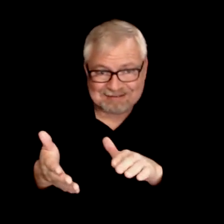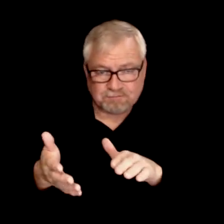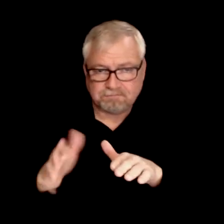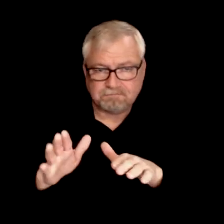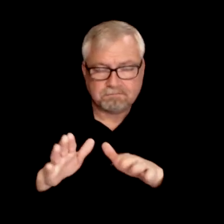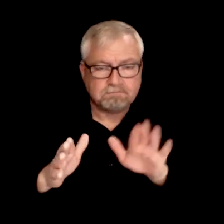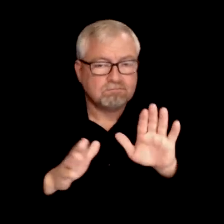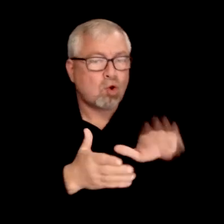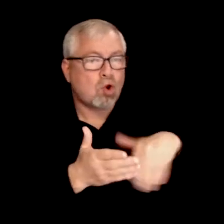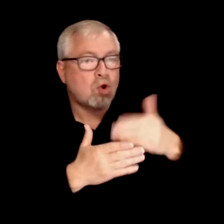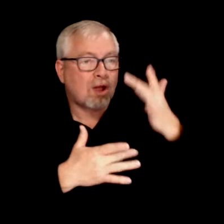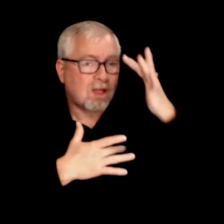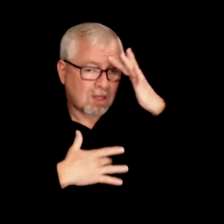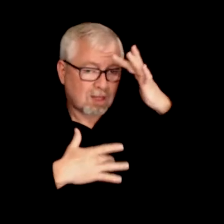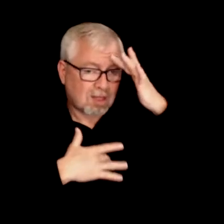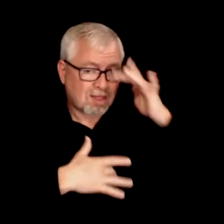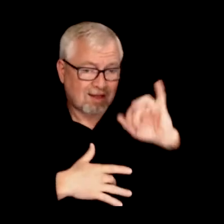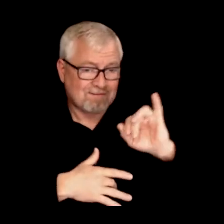do you know?